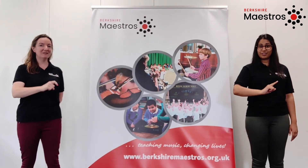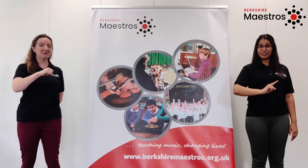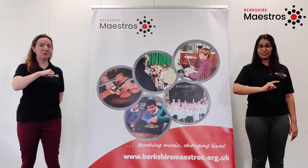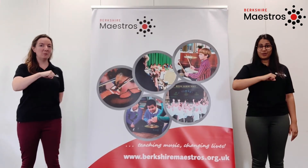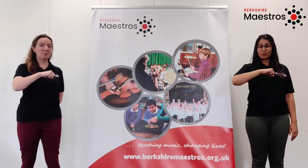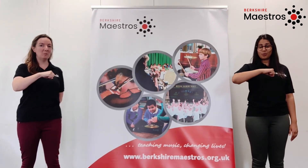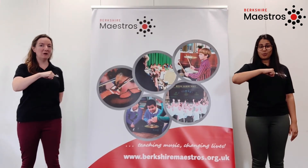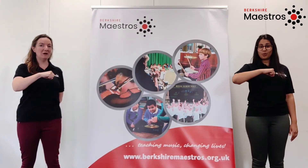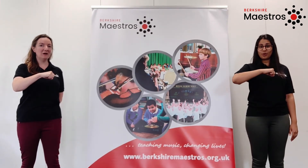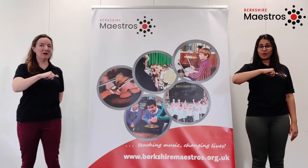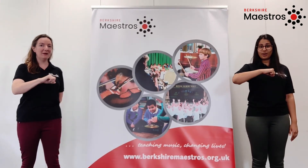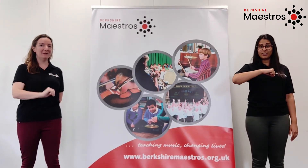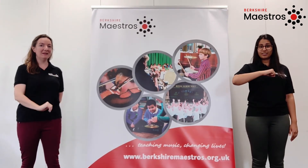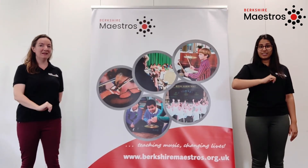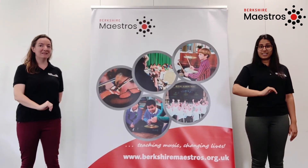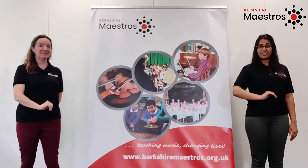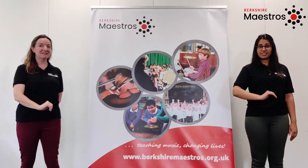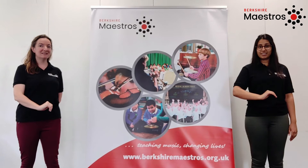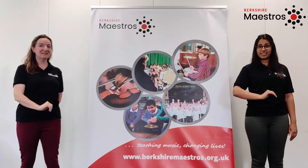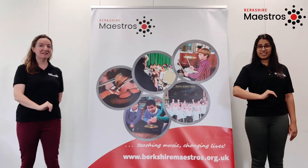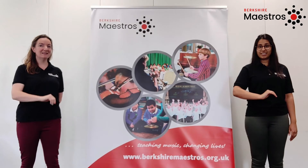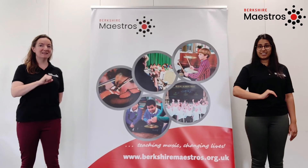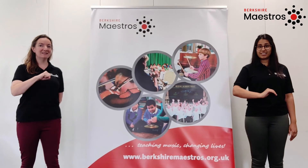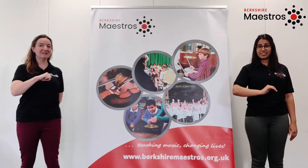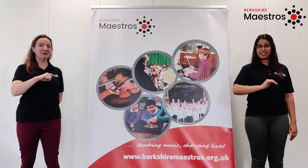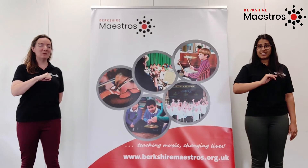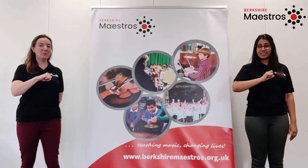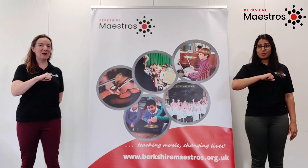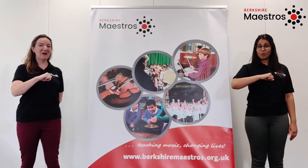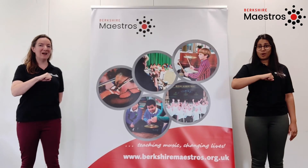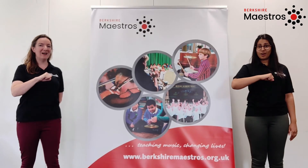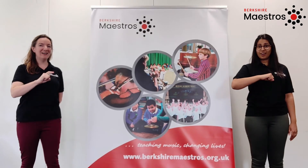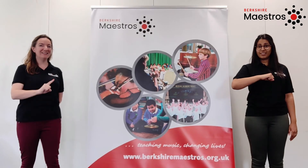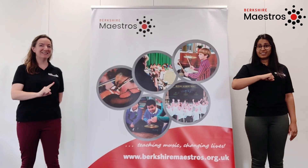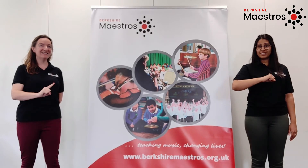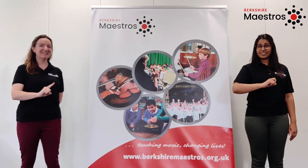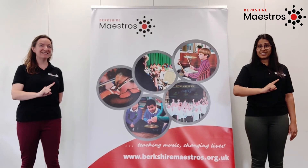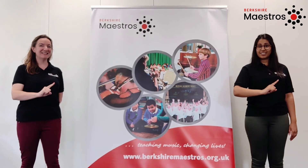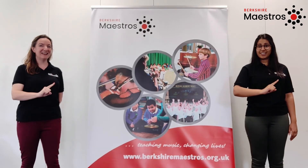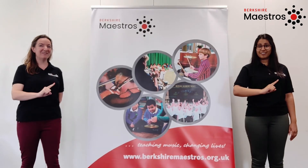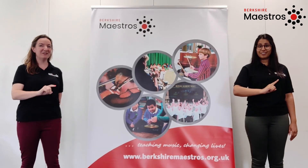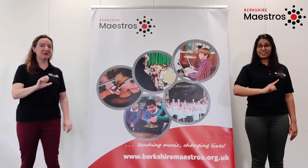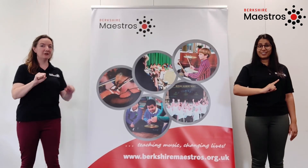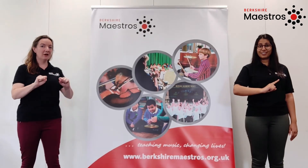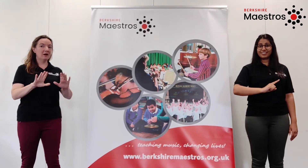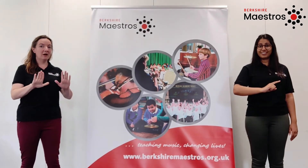seven, one, six, one, seven.